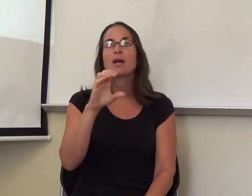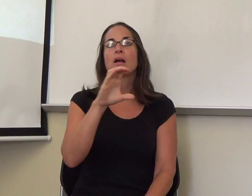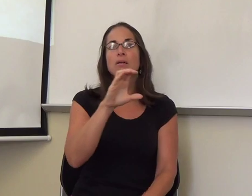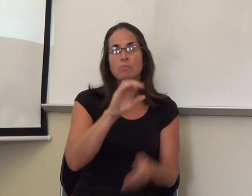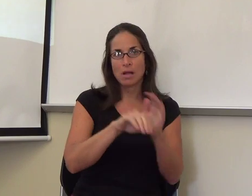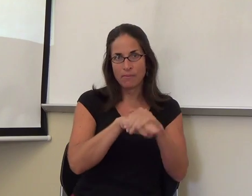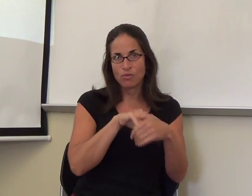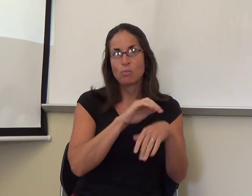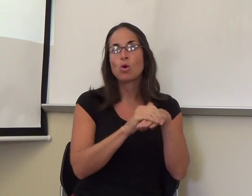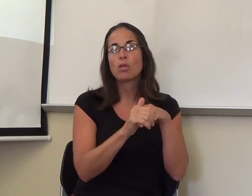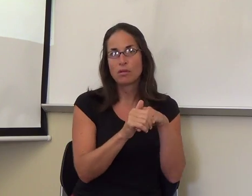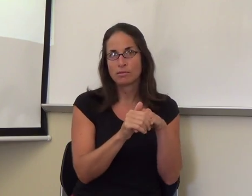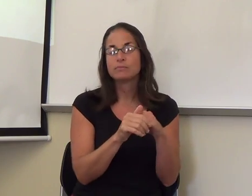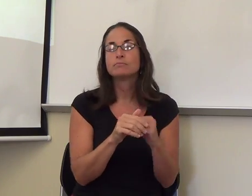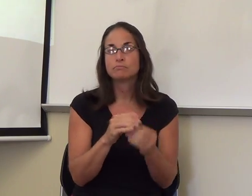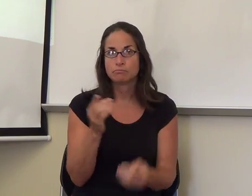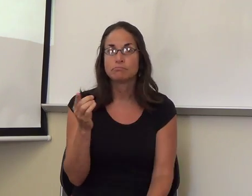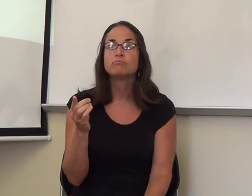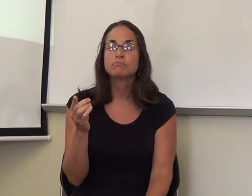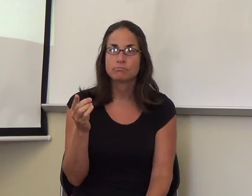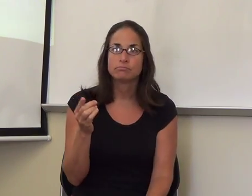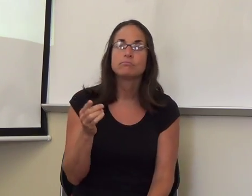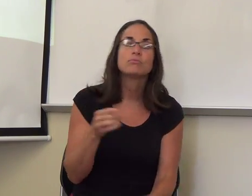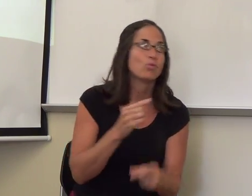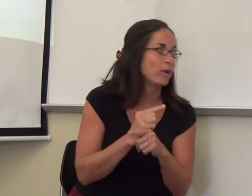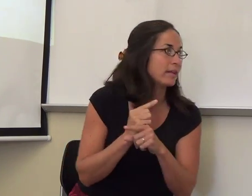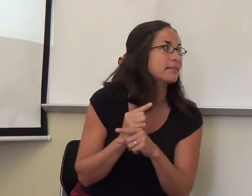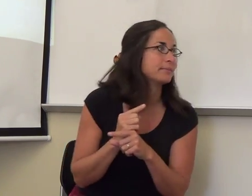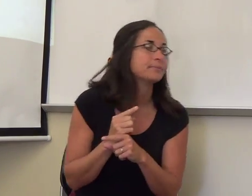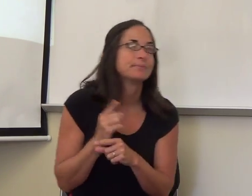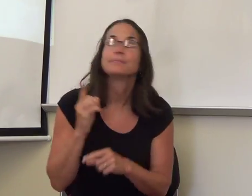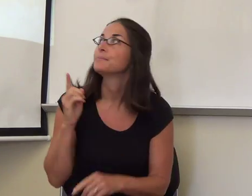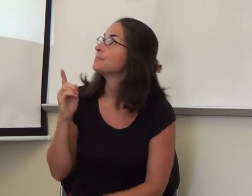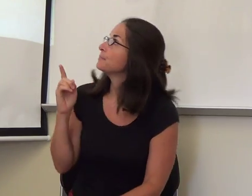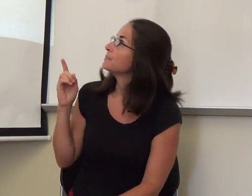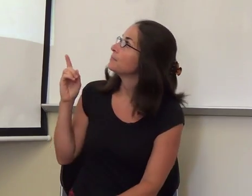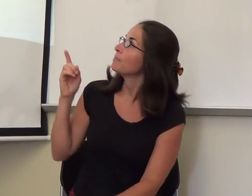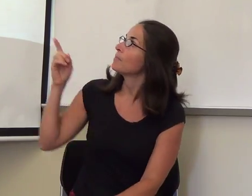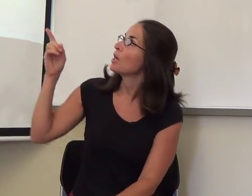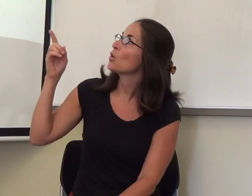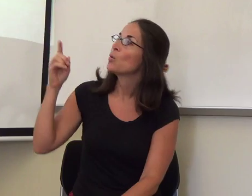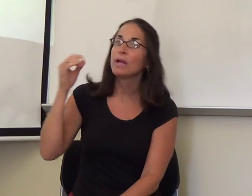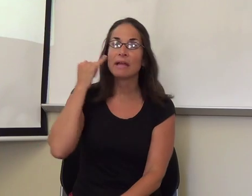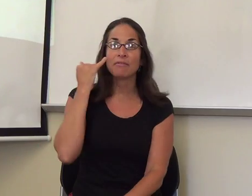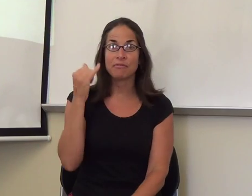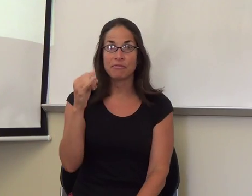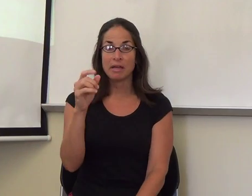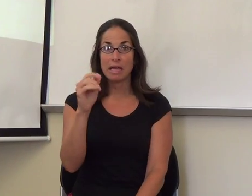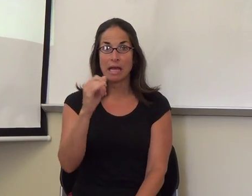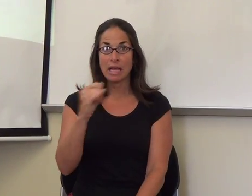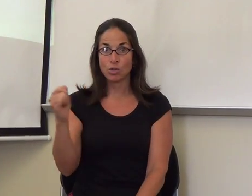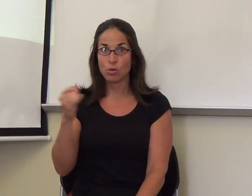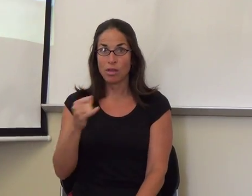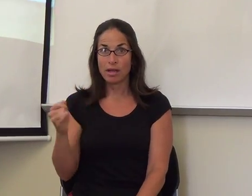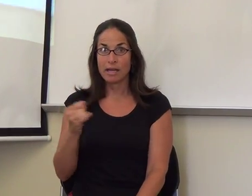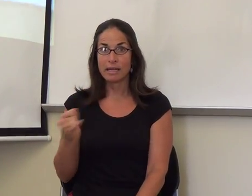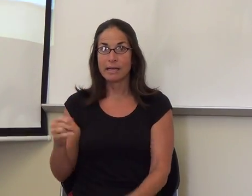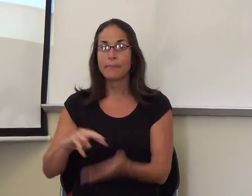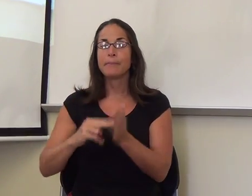can, Yeah, we buy things, and this means to count. so we can become Okay, comfortable.